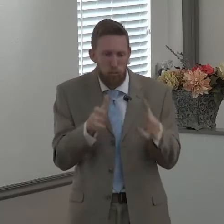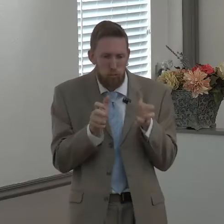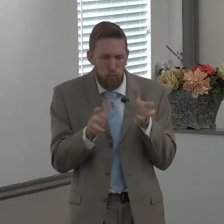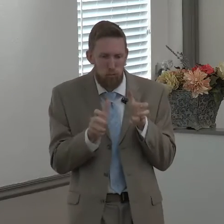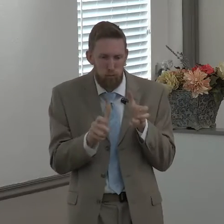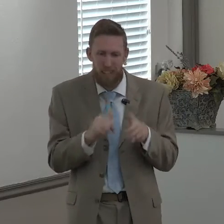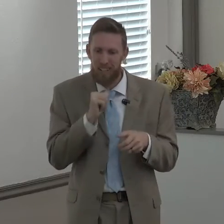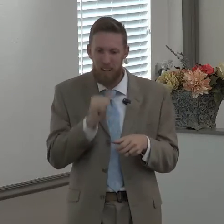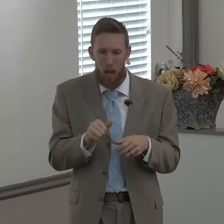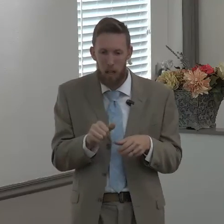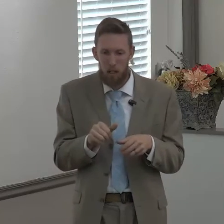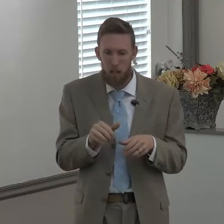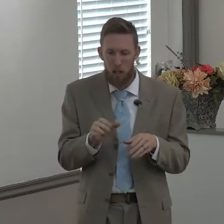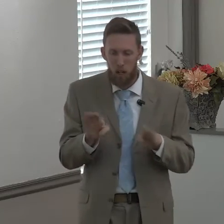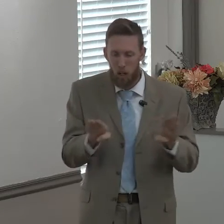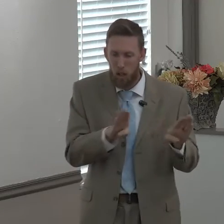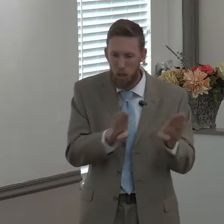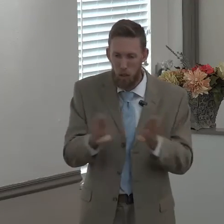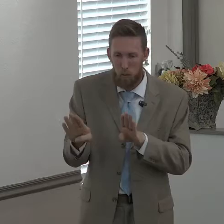Sacrificial love